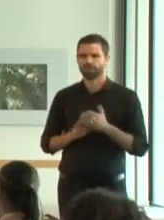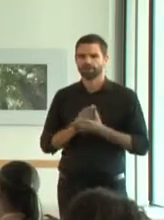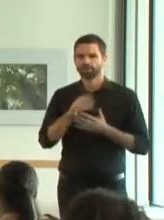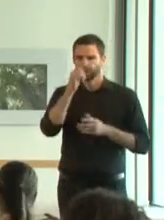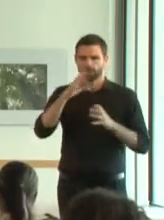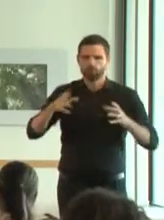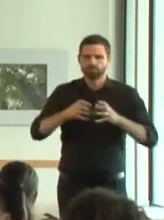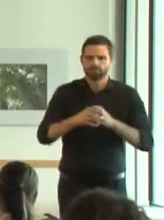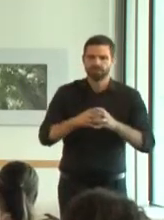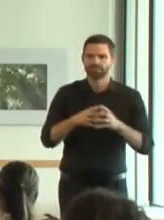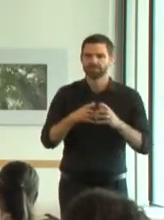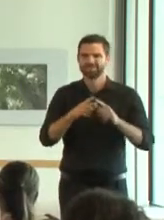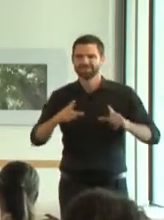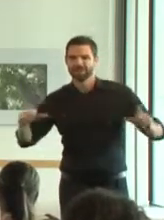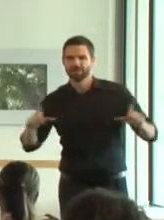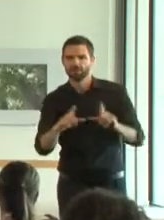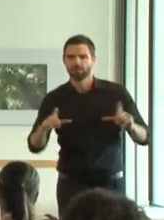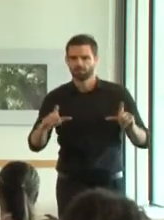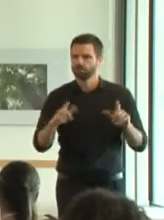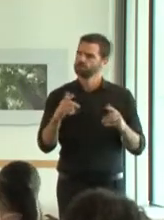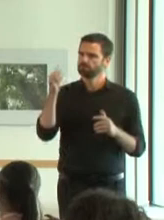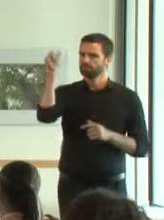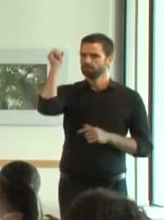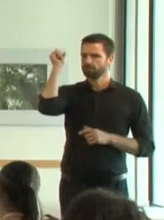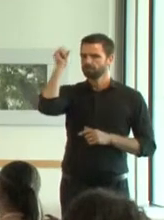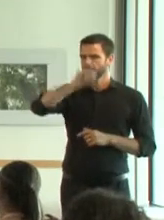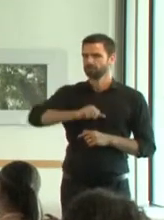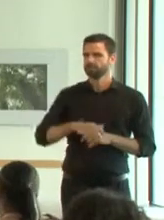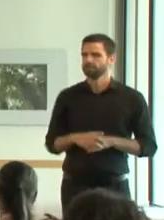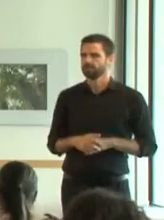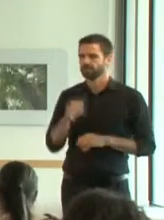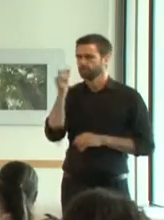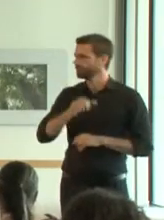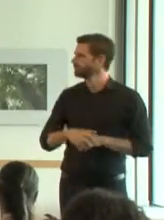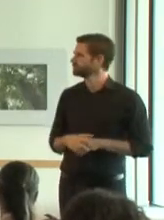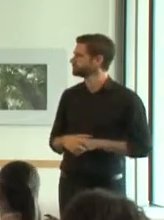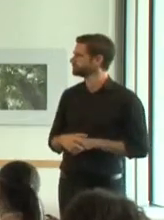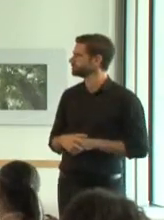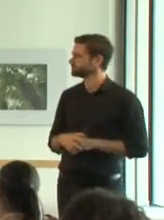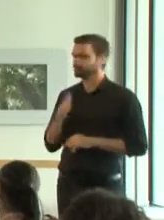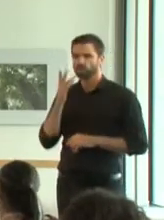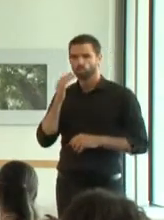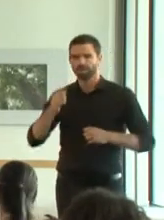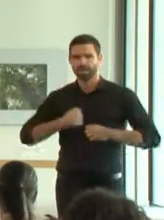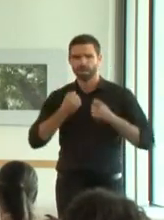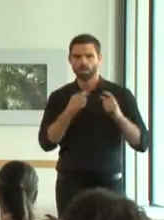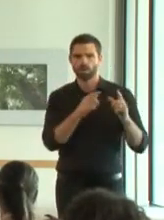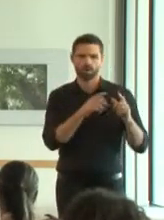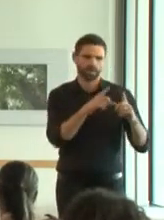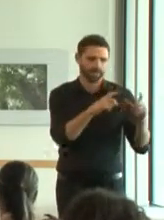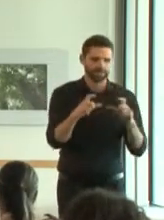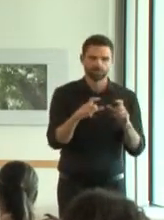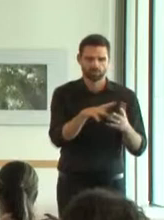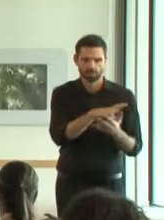and all that kind of stuff. It's really quite clever. So when we come to serve our images up onto our phone or our